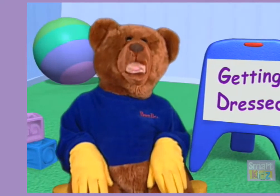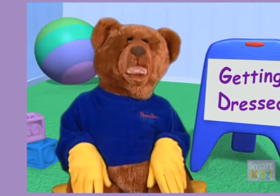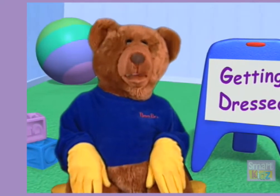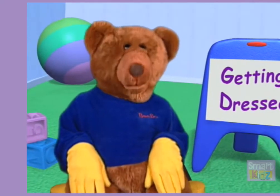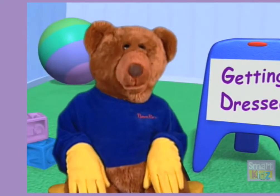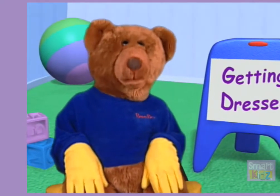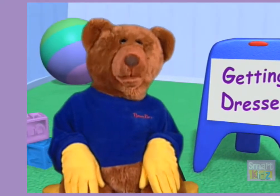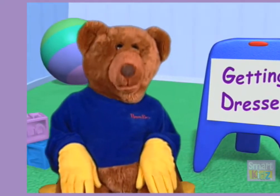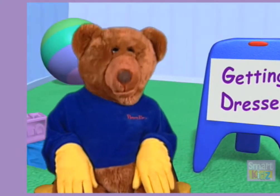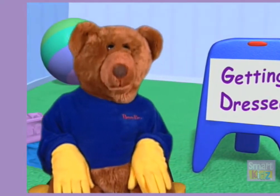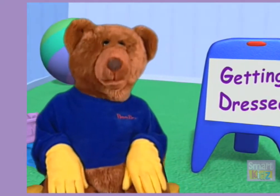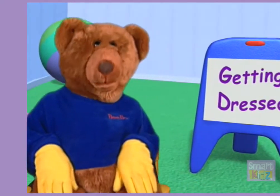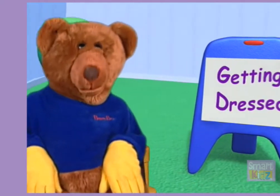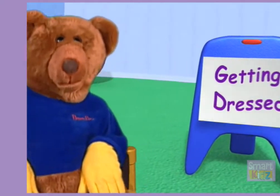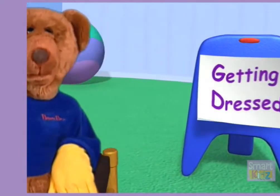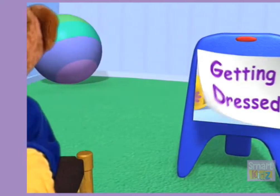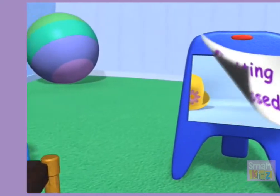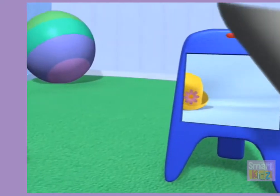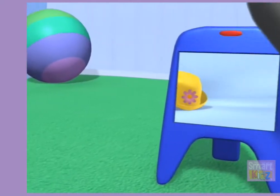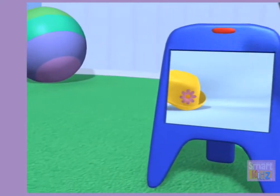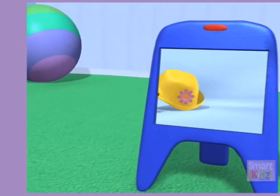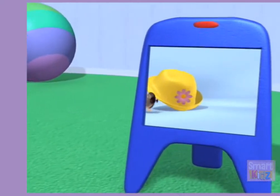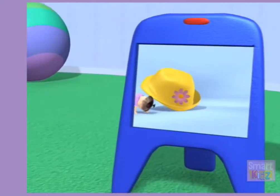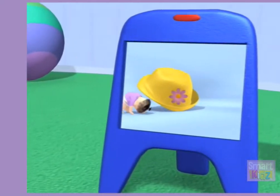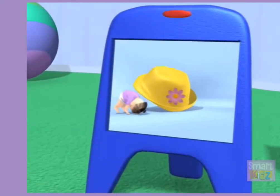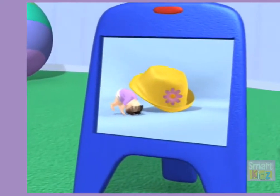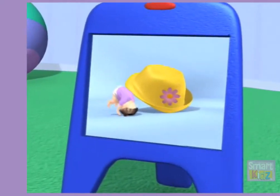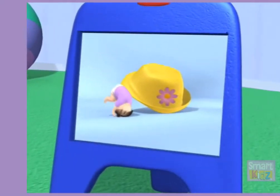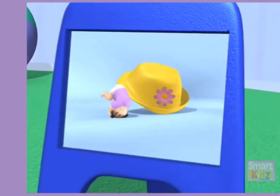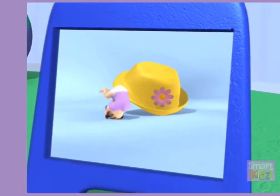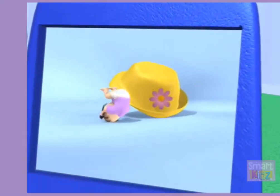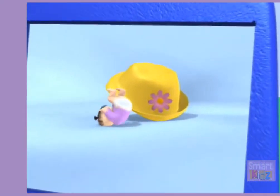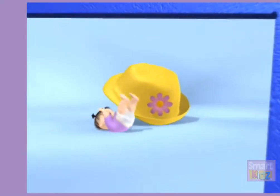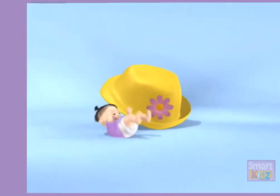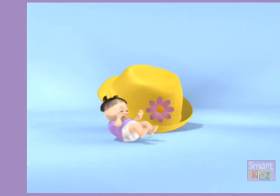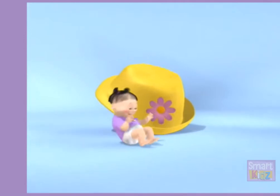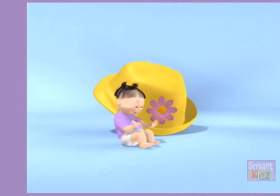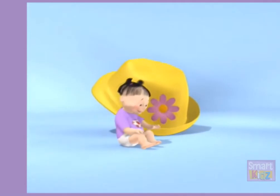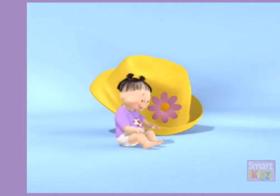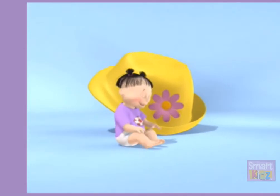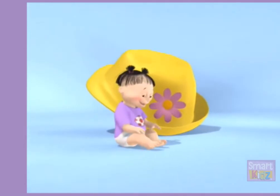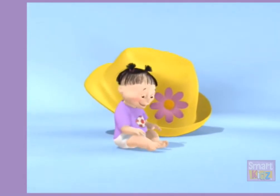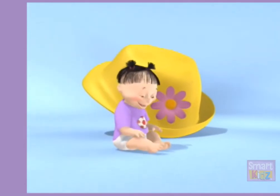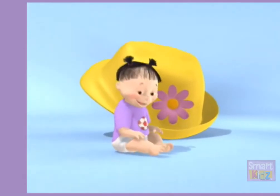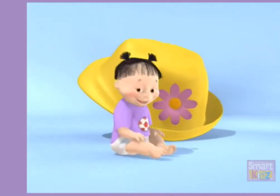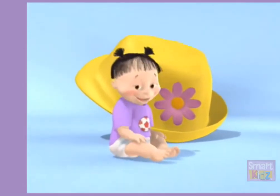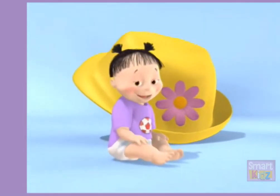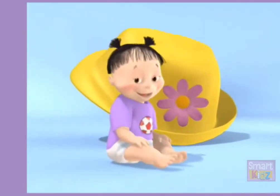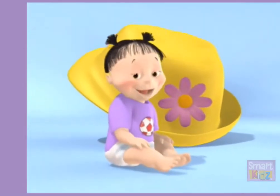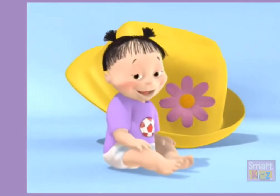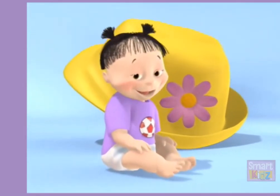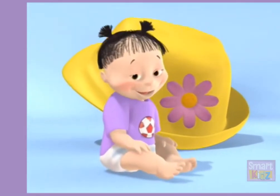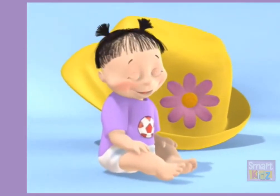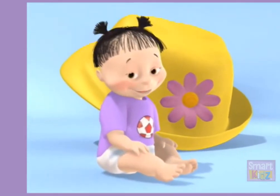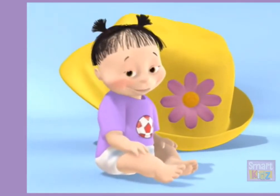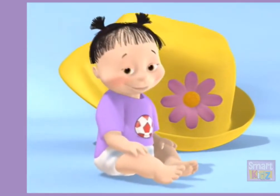dressed. That's what he will do. Oh, look, it's baby Suki. What can Suki